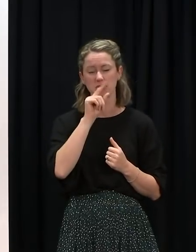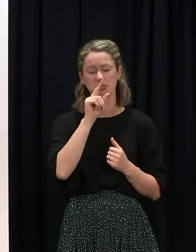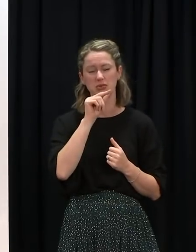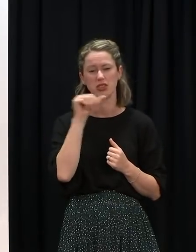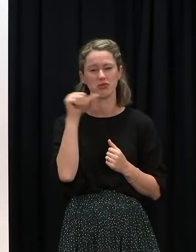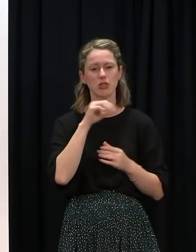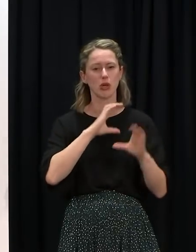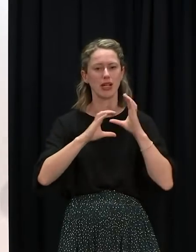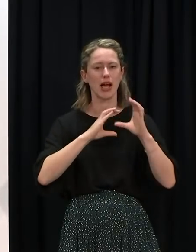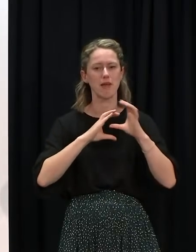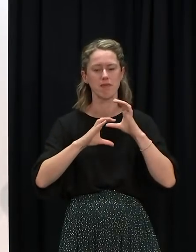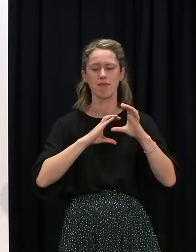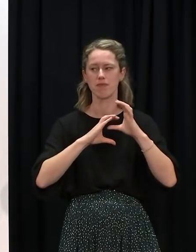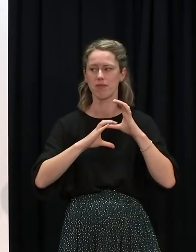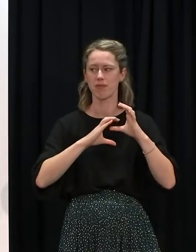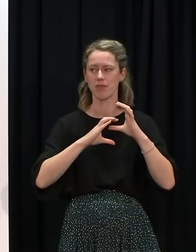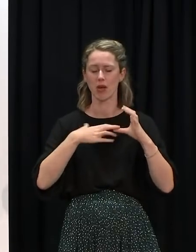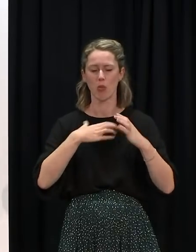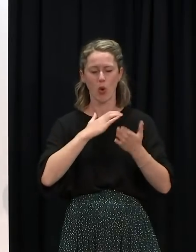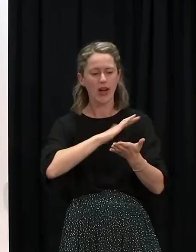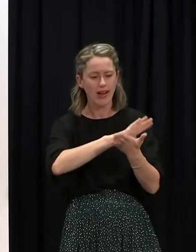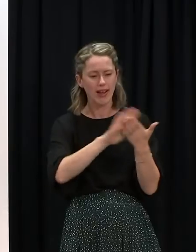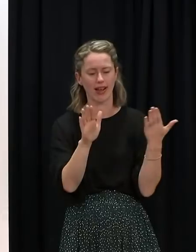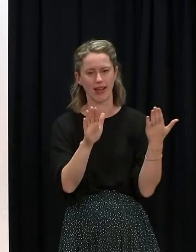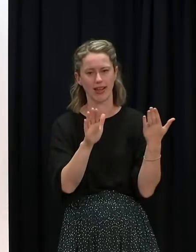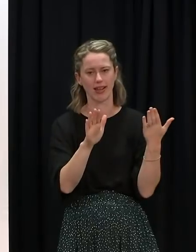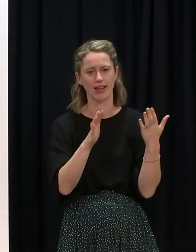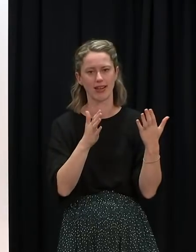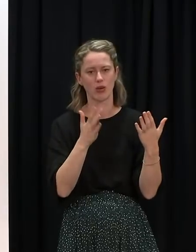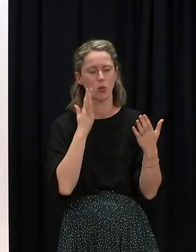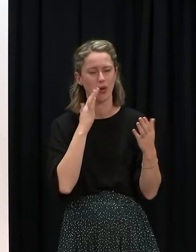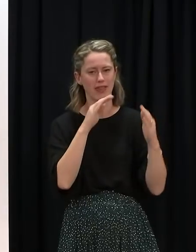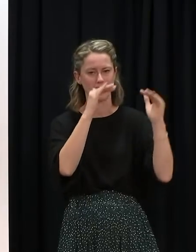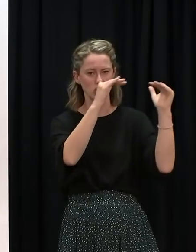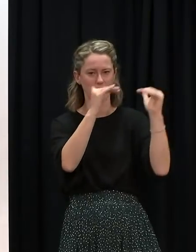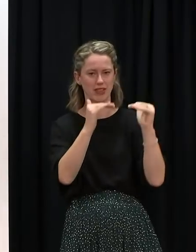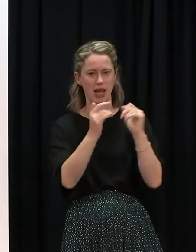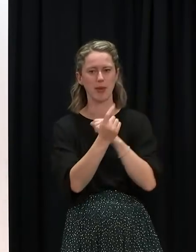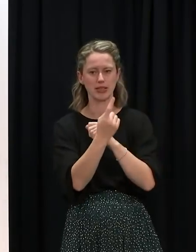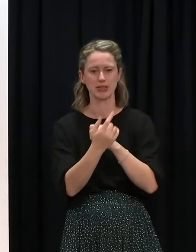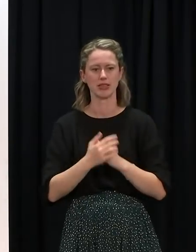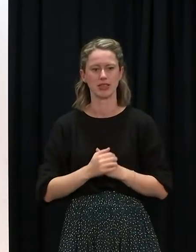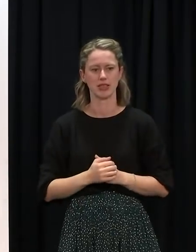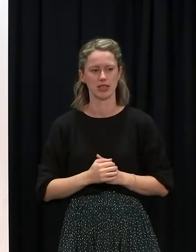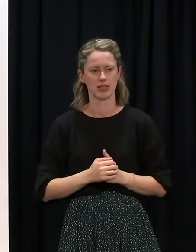could have communicated more clearly when that shift was going to happen.